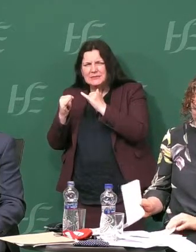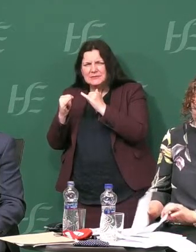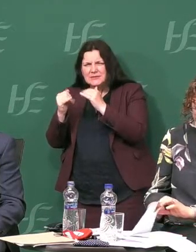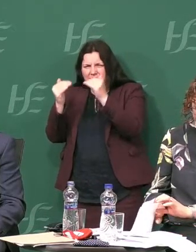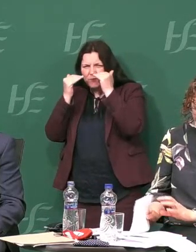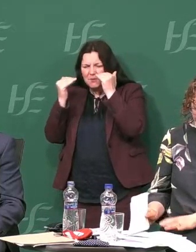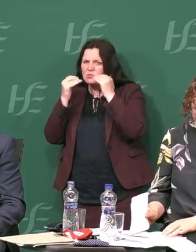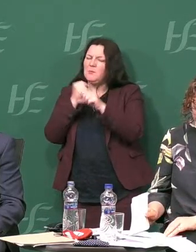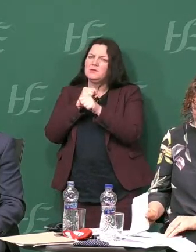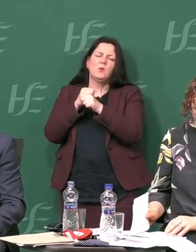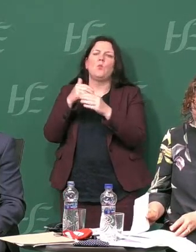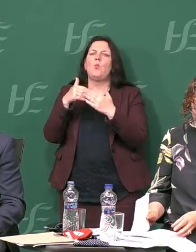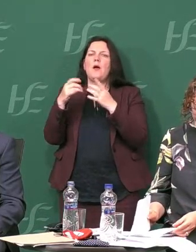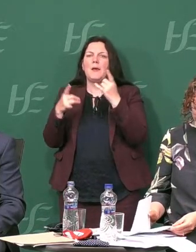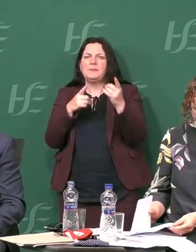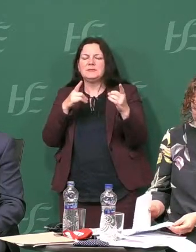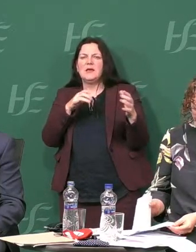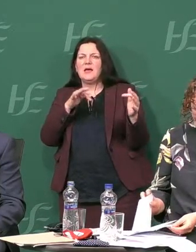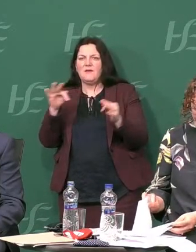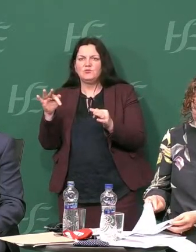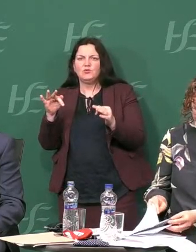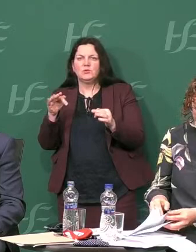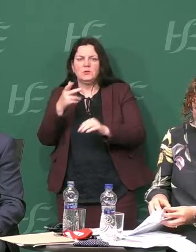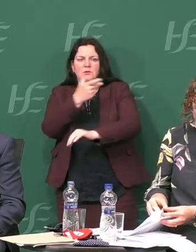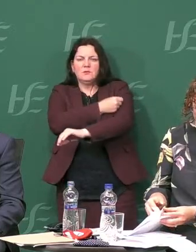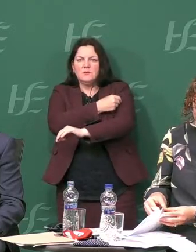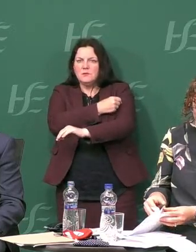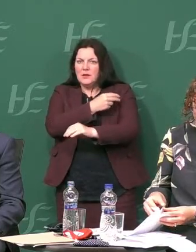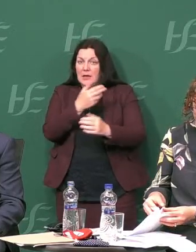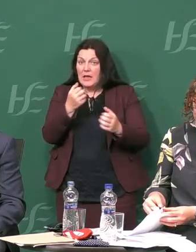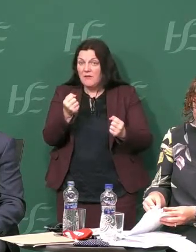the outcomes in relation to specific vaccines?